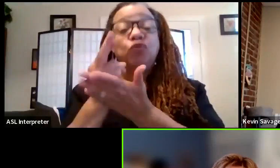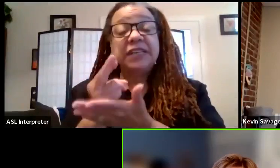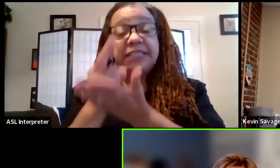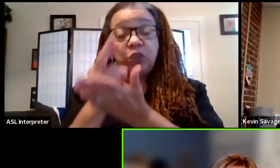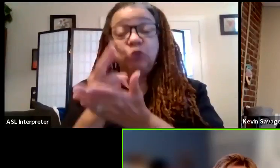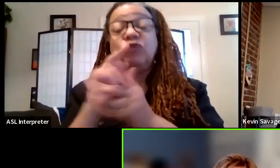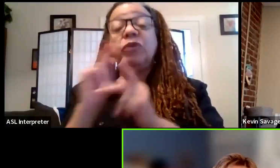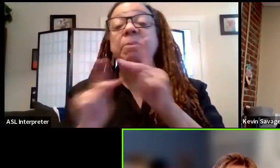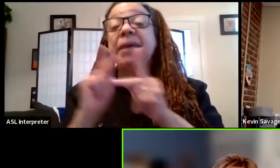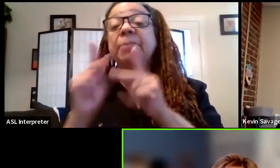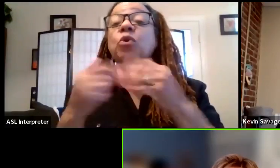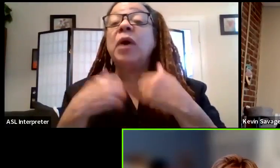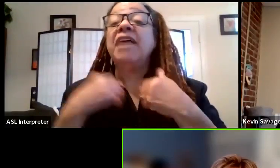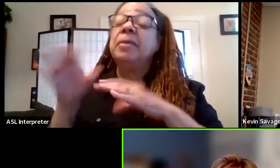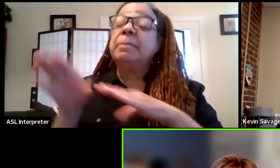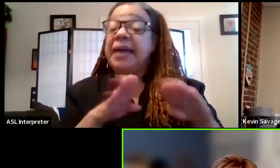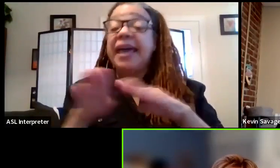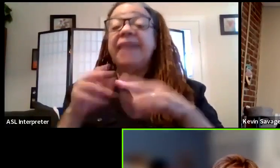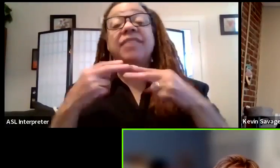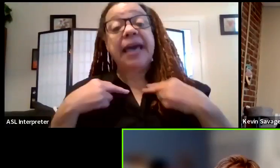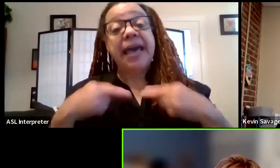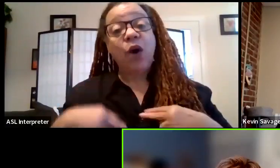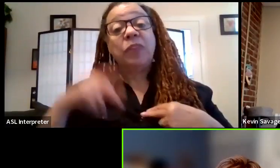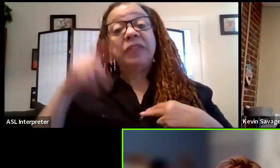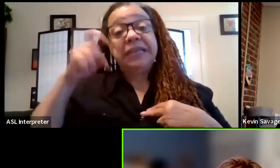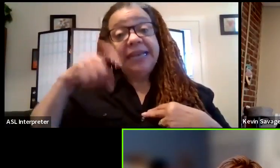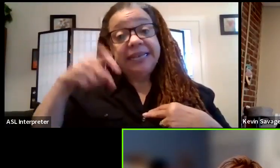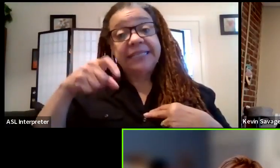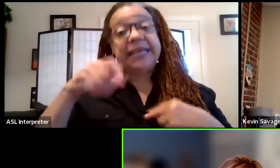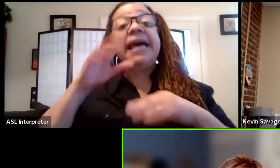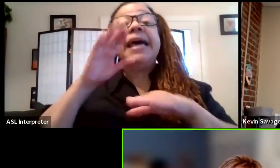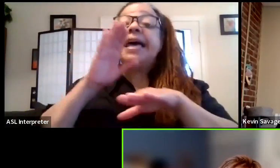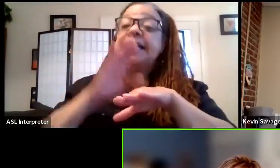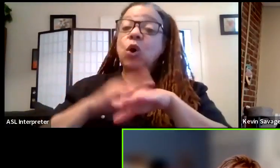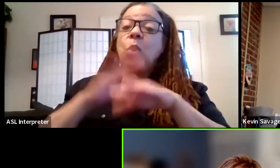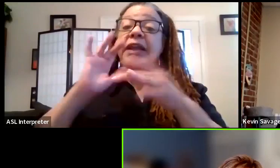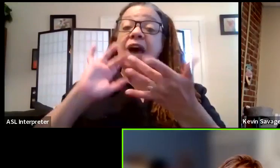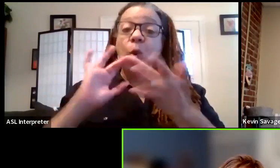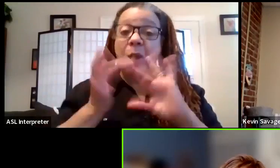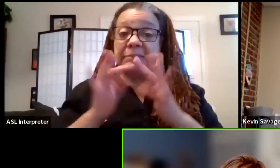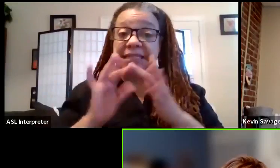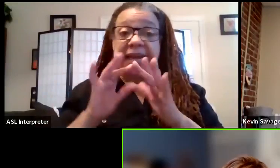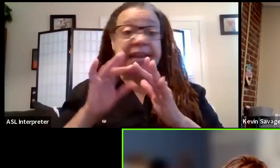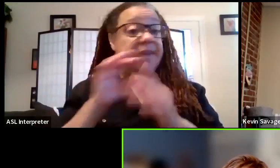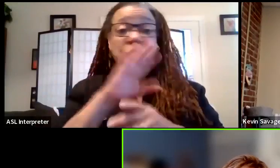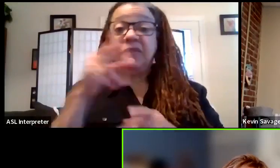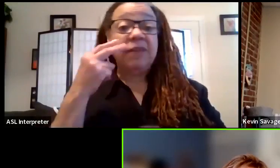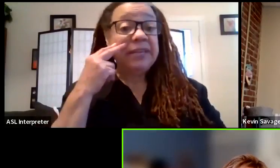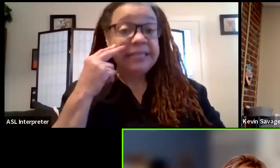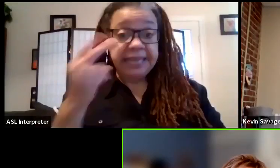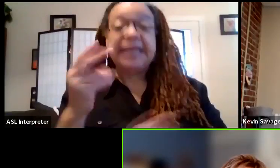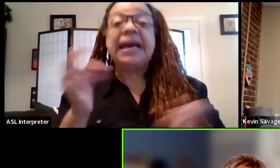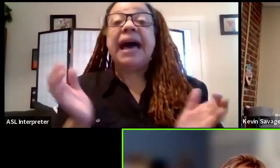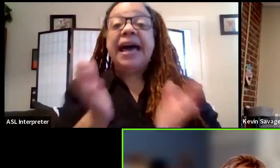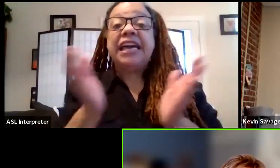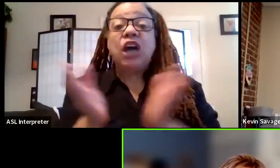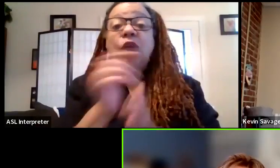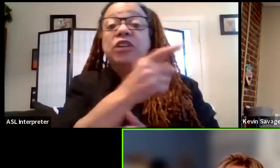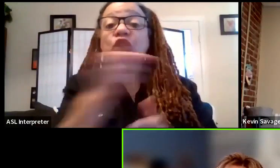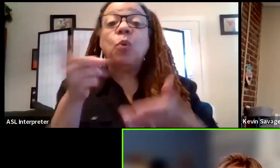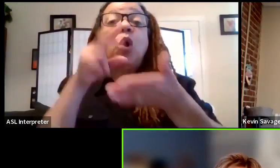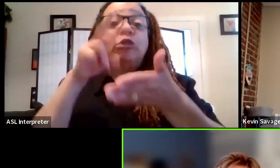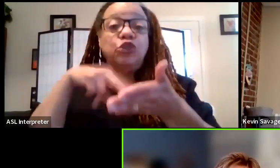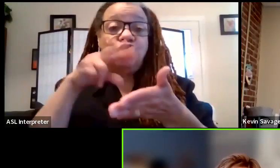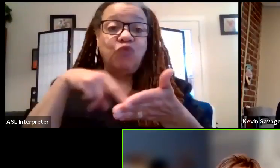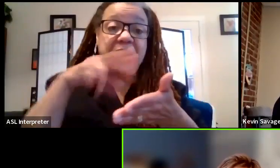needs moving into adulthood. It can be found on our website, and if you haven't already seen it, I really encourage you to please take a minute to look it over. I'll